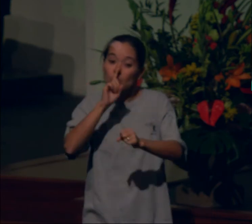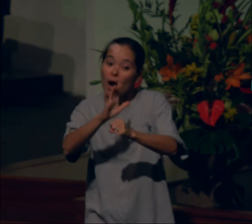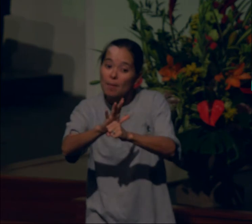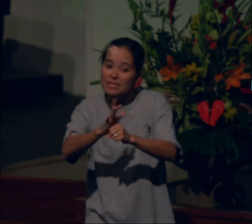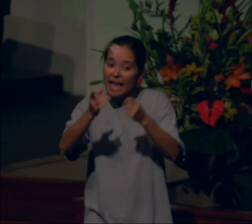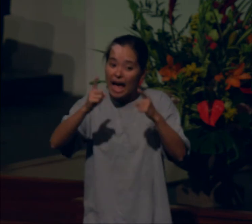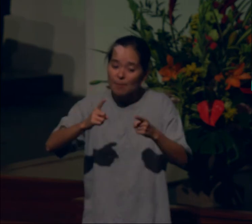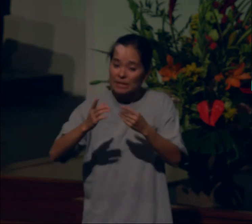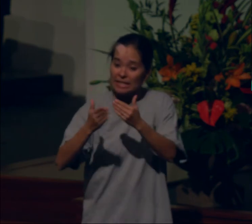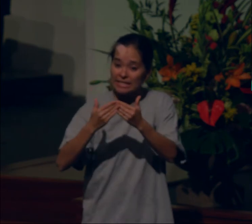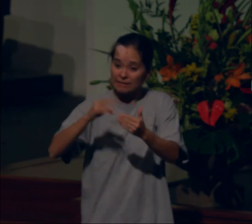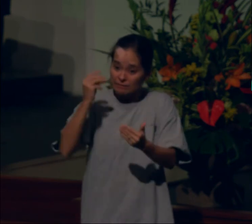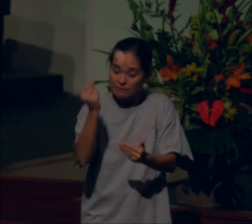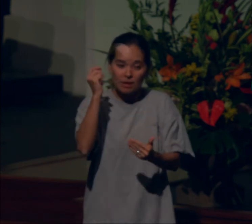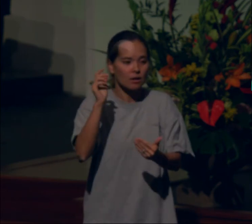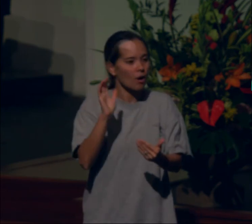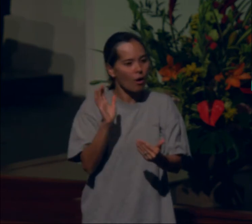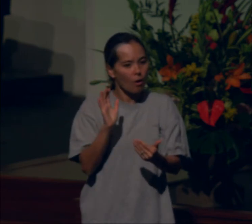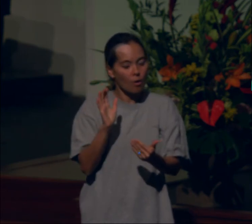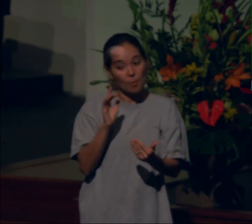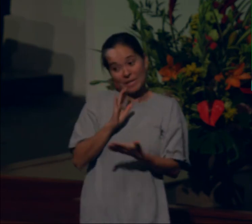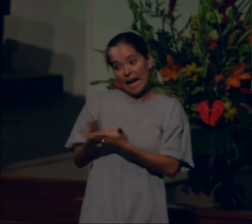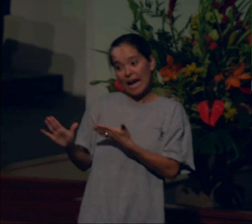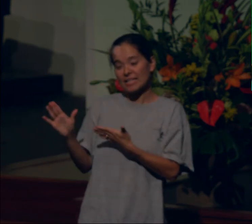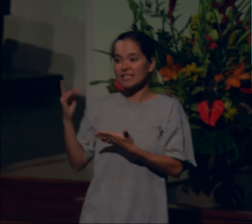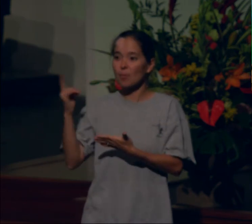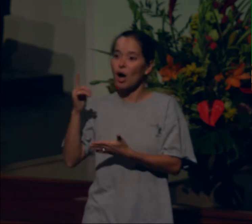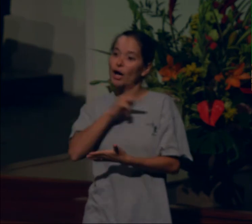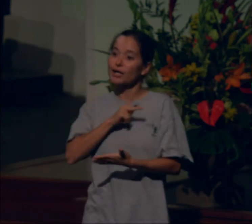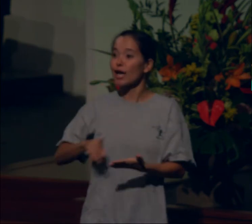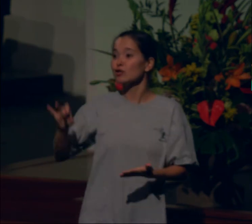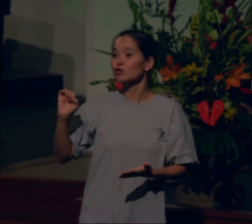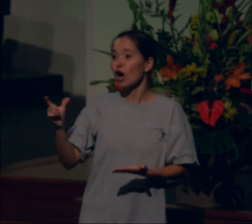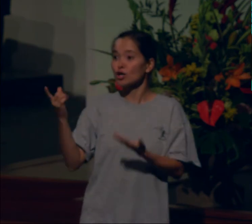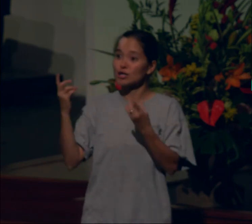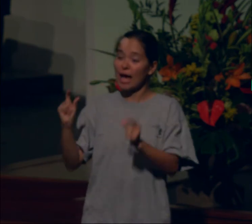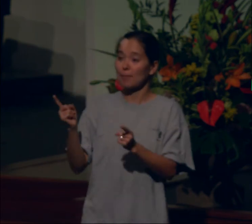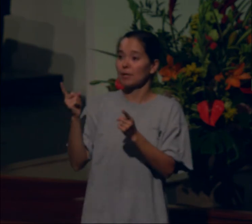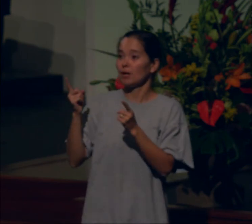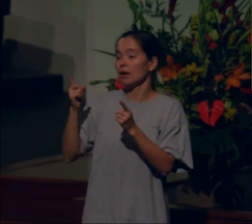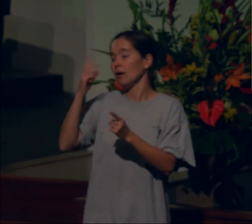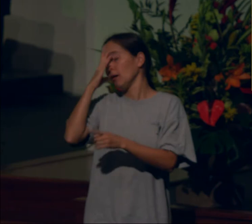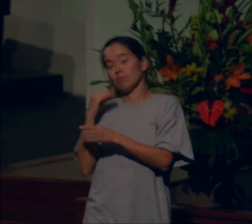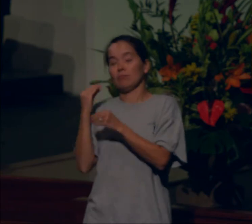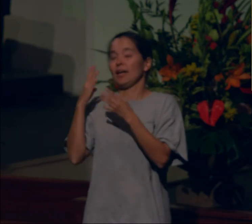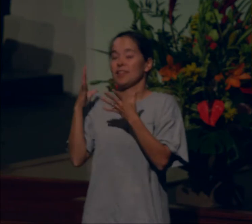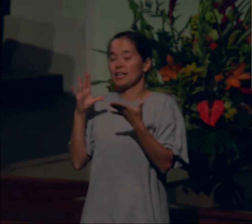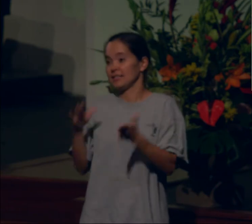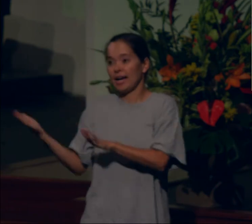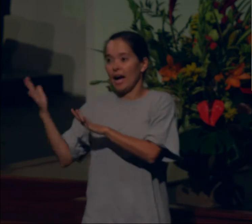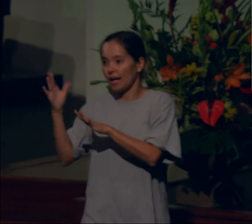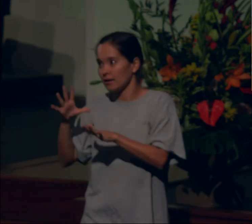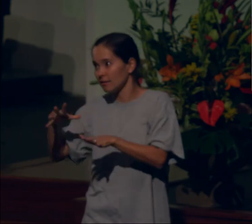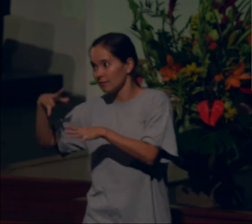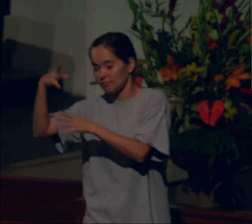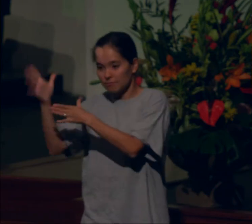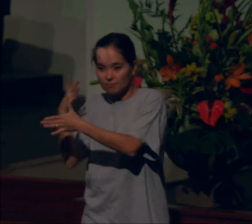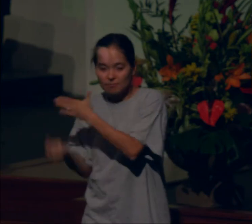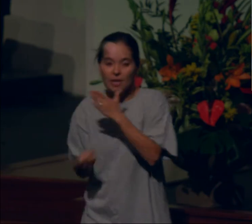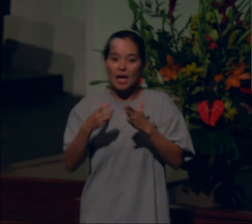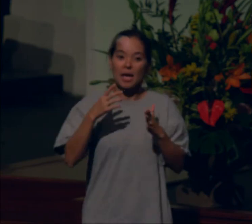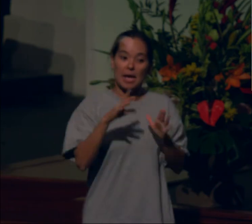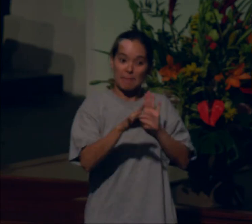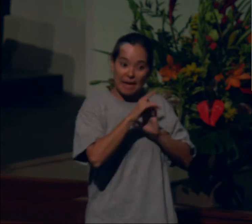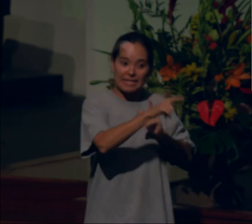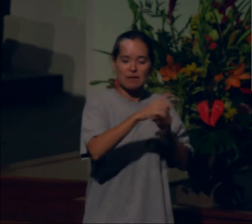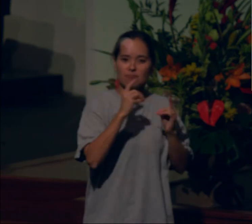Right. That would have been nice if somebody would have just bumped off King Saul that night, and then the word had been spread that the next king had already been anointed, and up David goes.